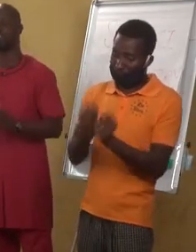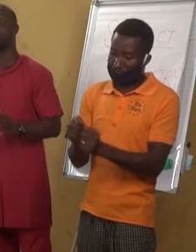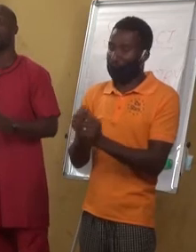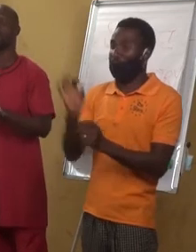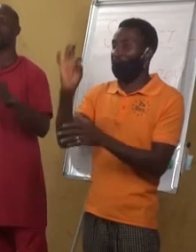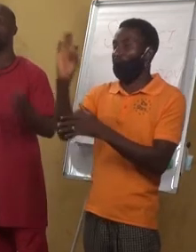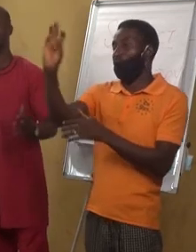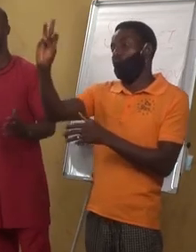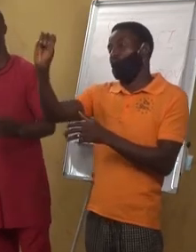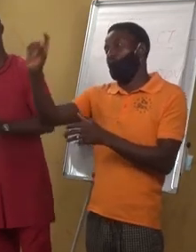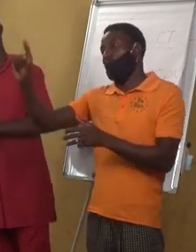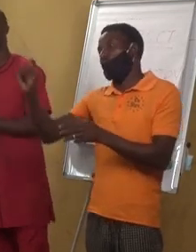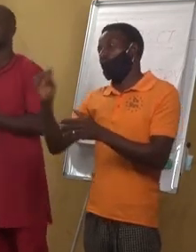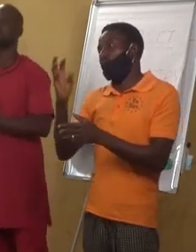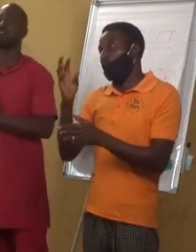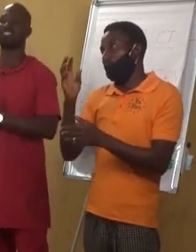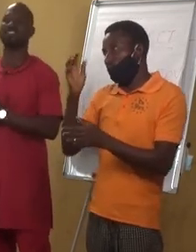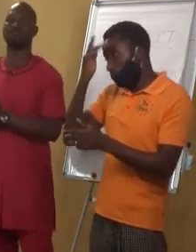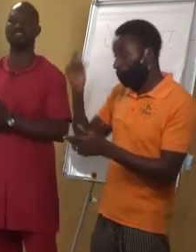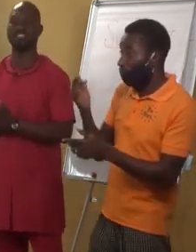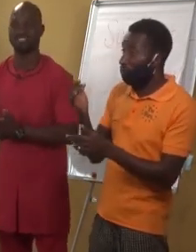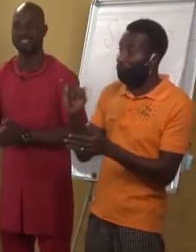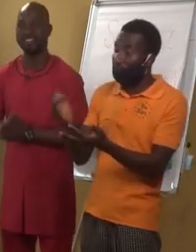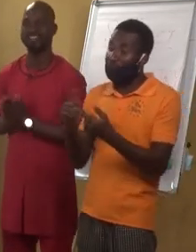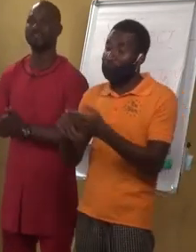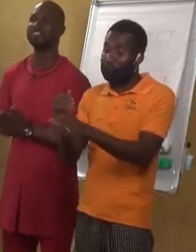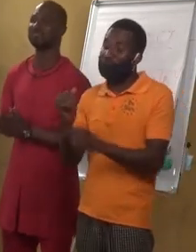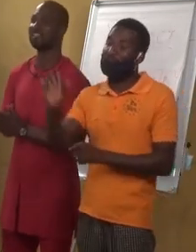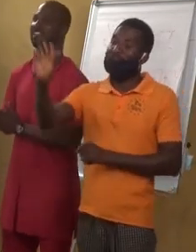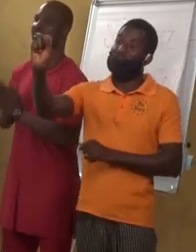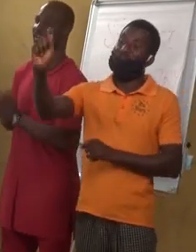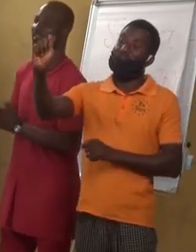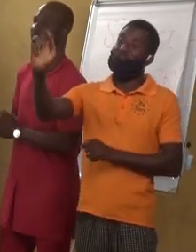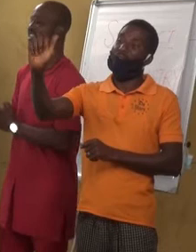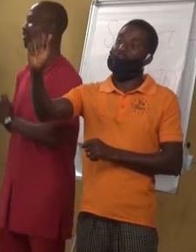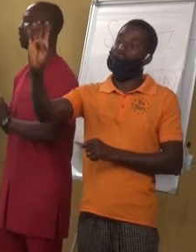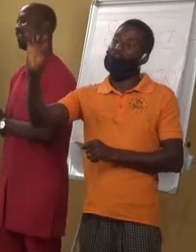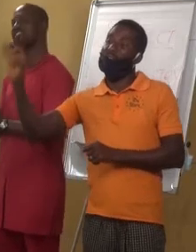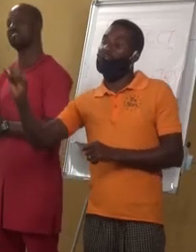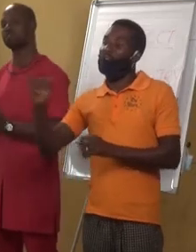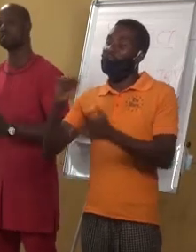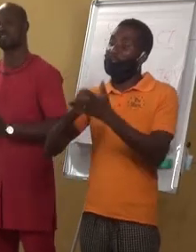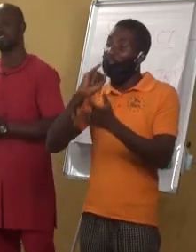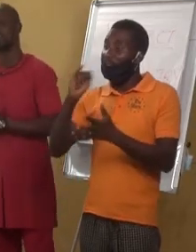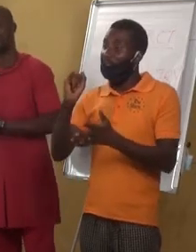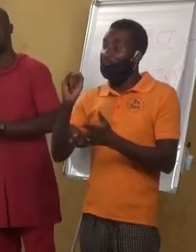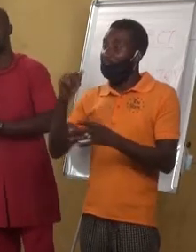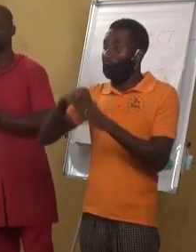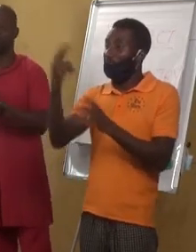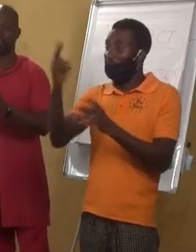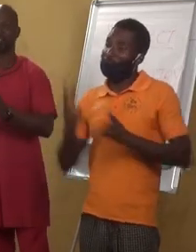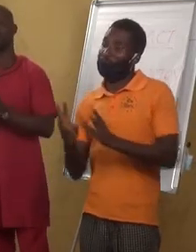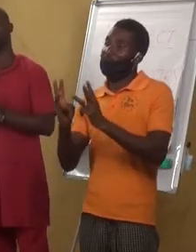or the reason why they combine, is because they want to achieve stability. In chemistry, stability is recognized in two ways, either